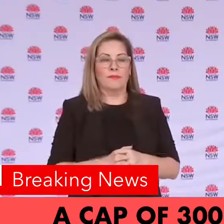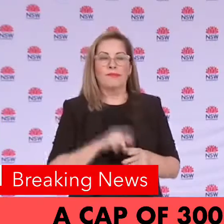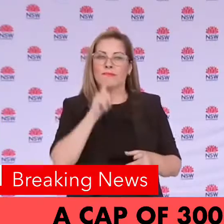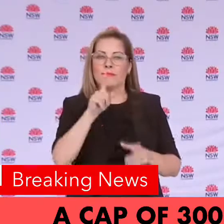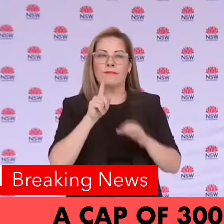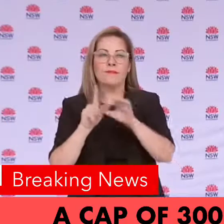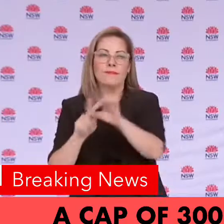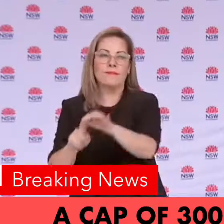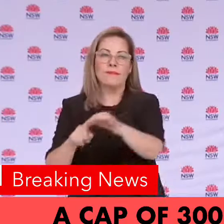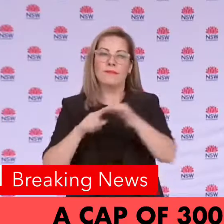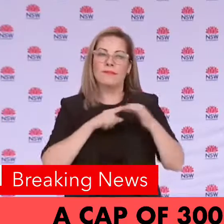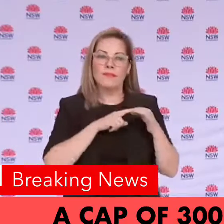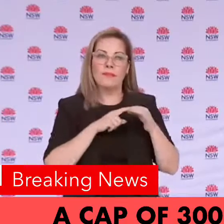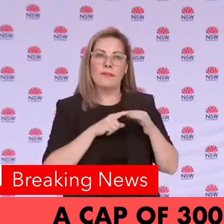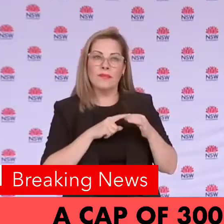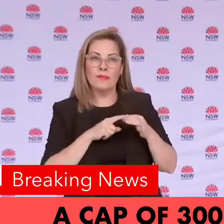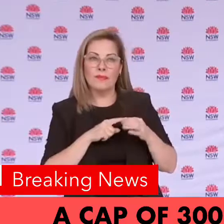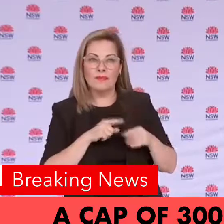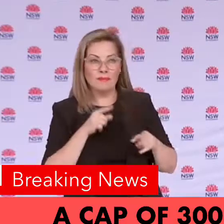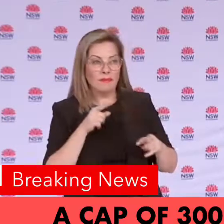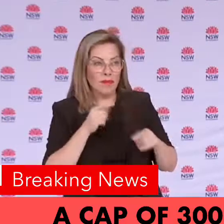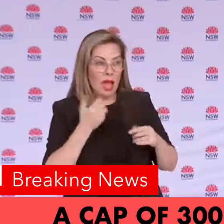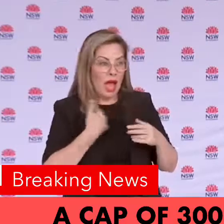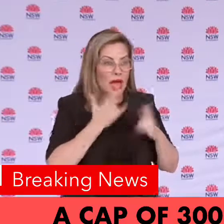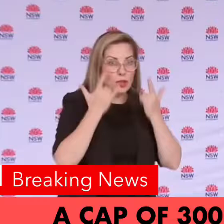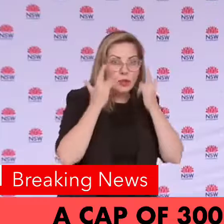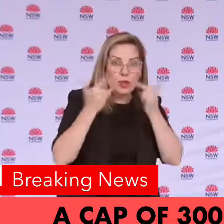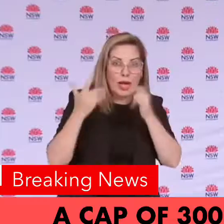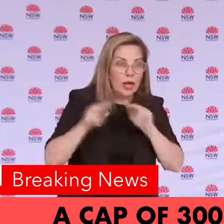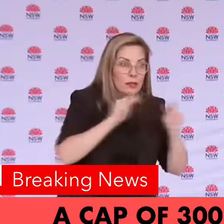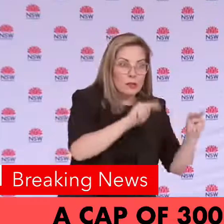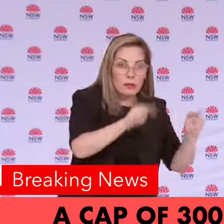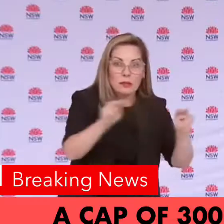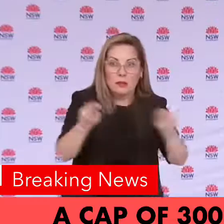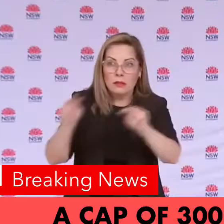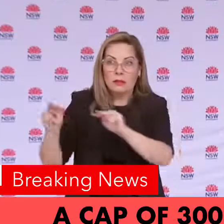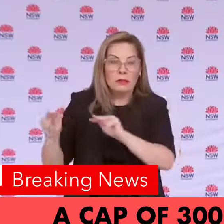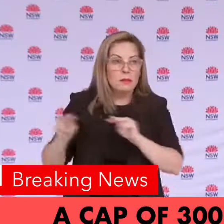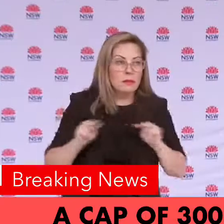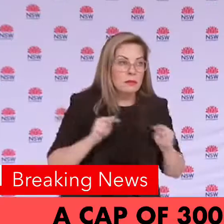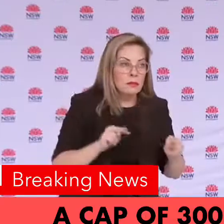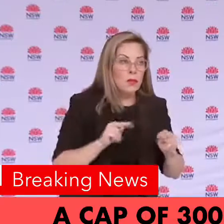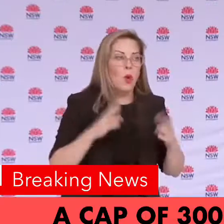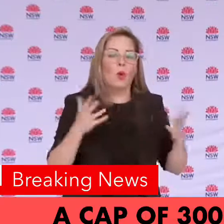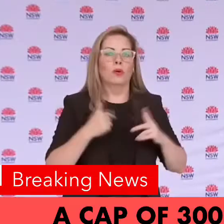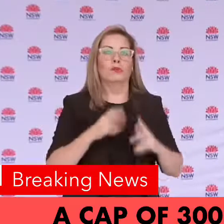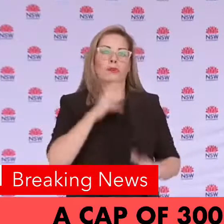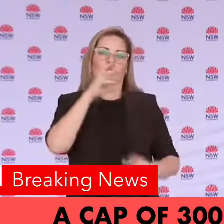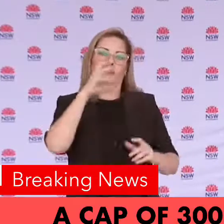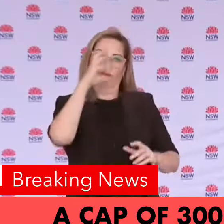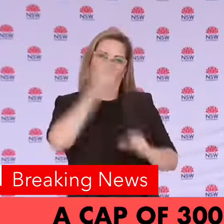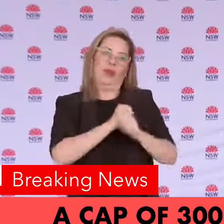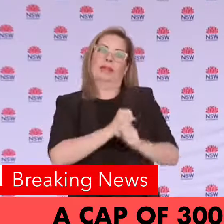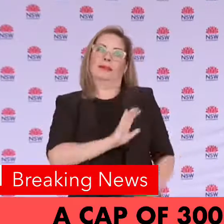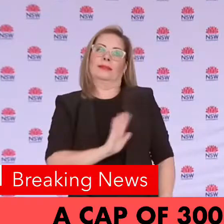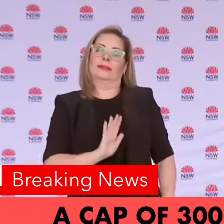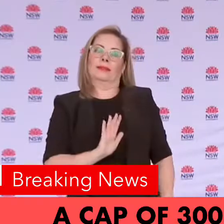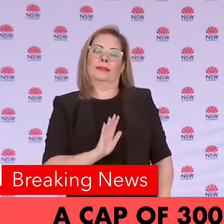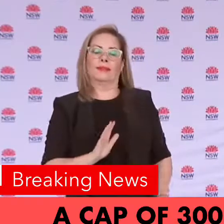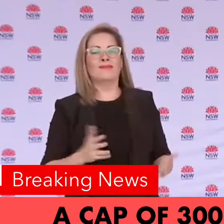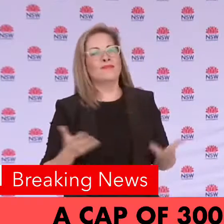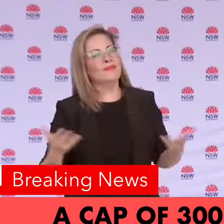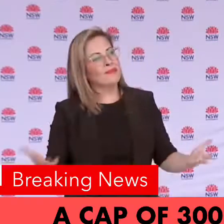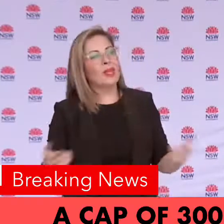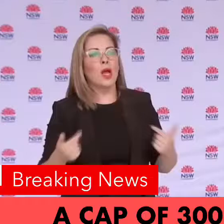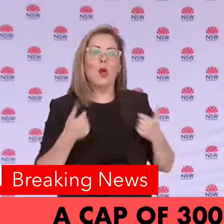at a trust level now? Look, we have escalation procedures to police. Look, the New South Wales